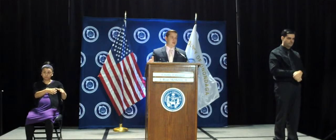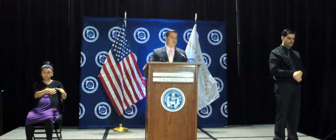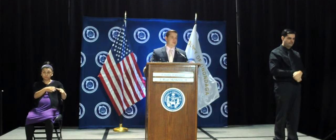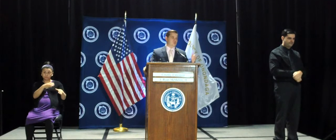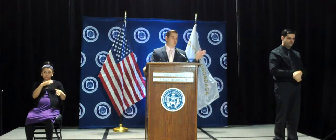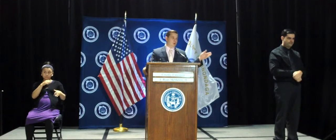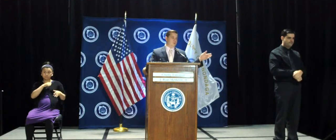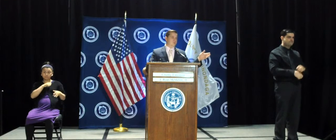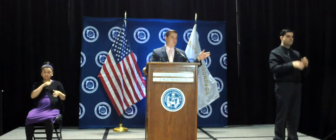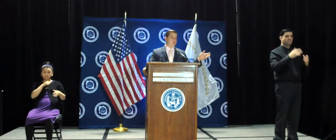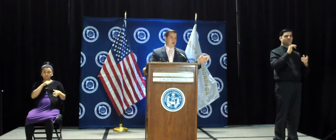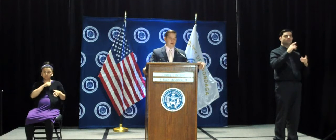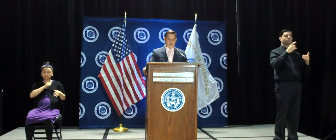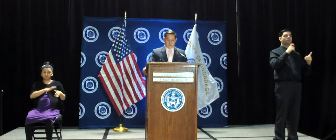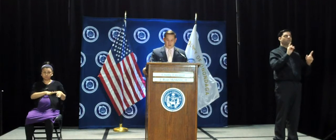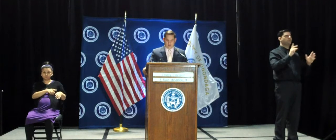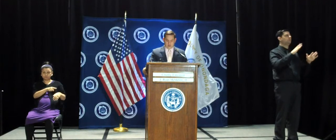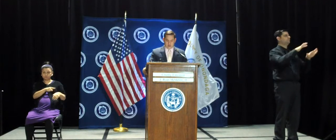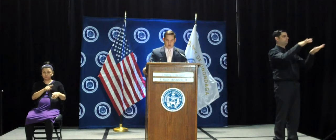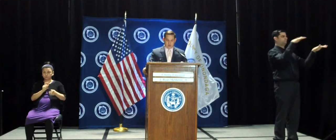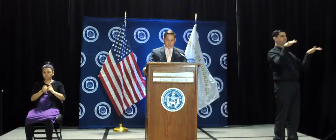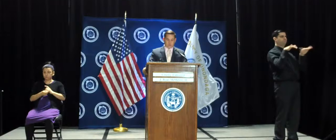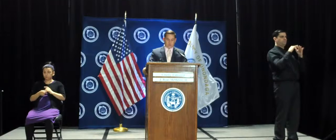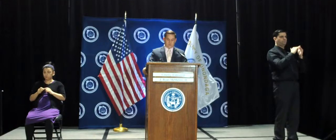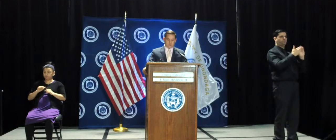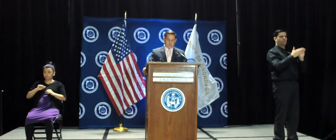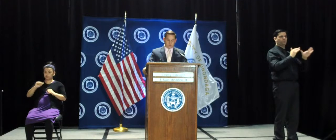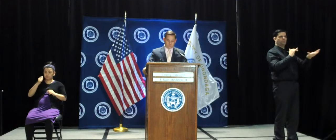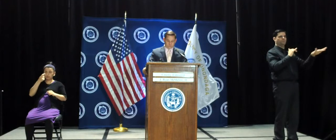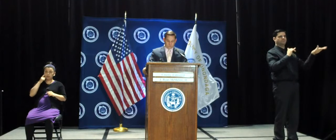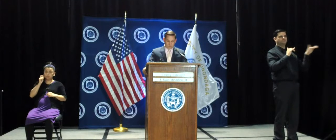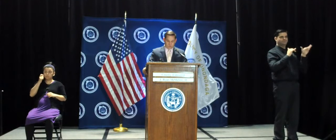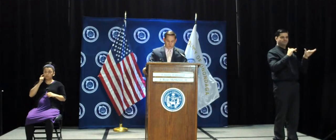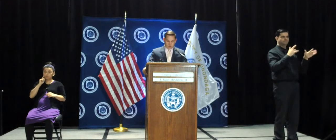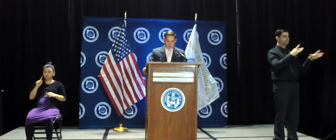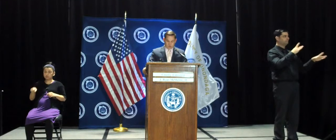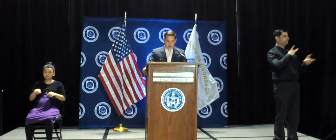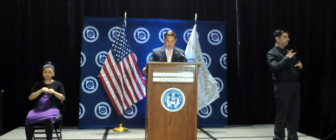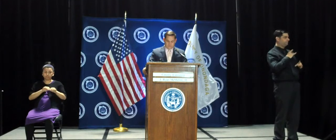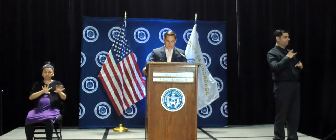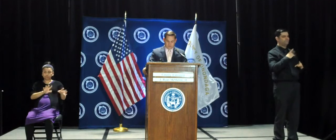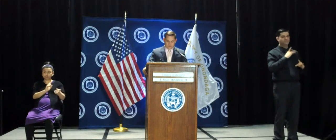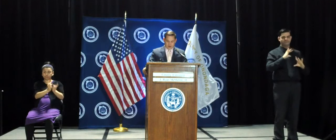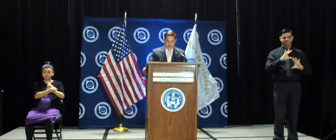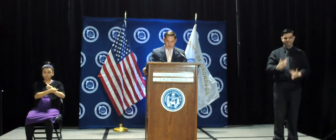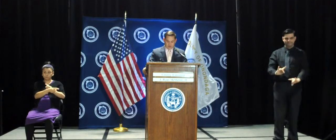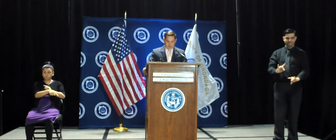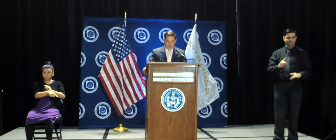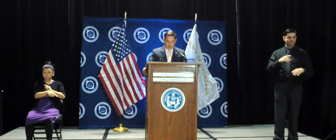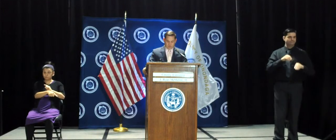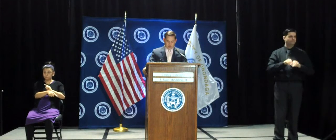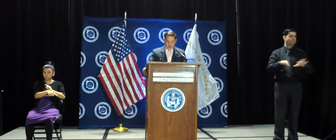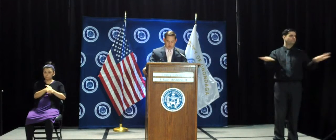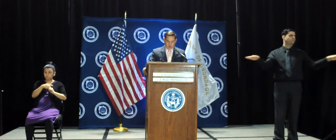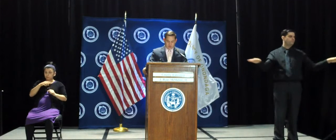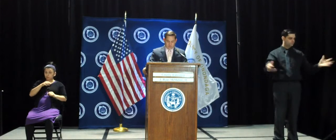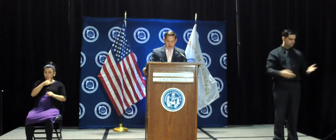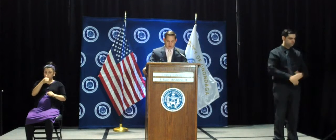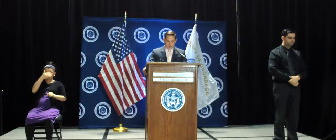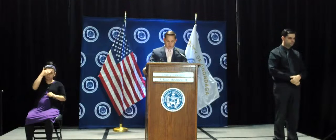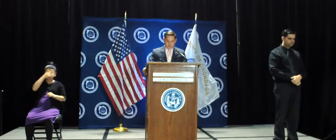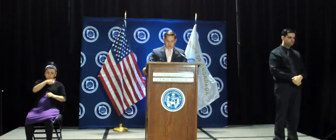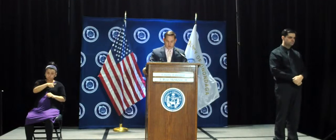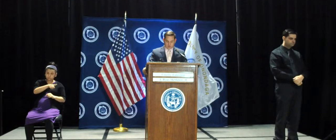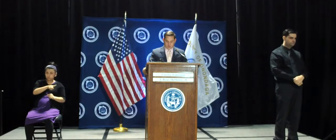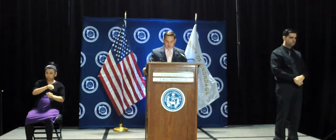getting sick. They just work at a K through 12 school. So that is our program there.